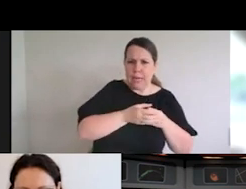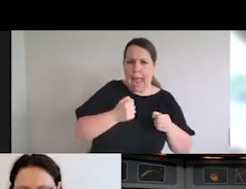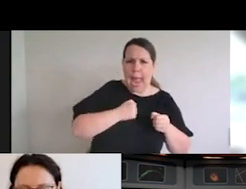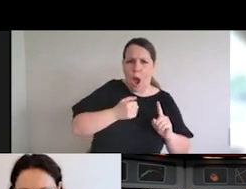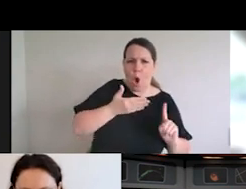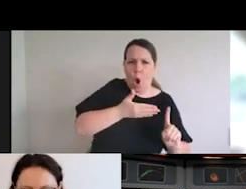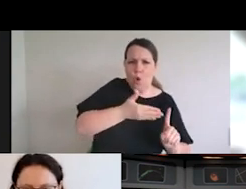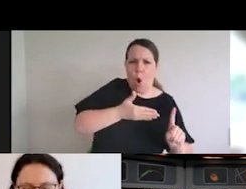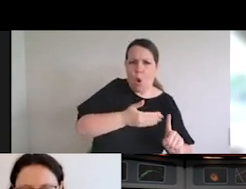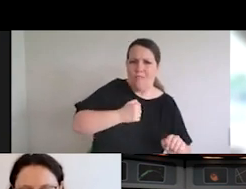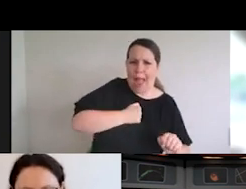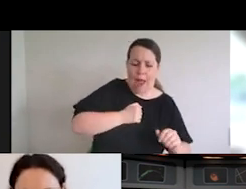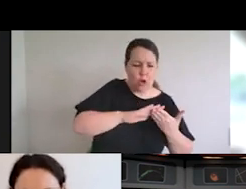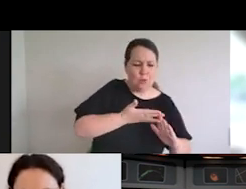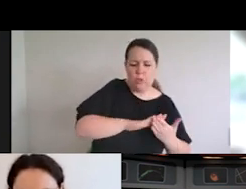So